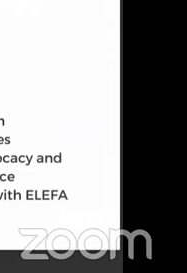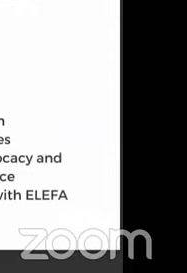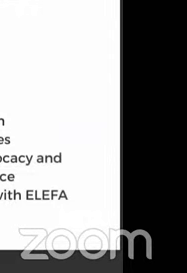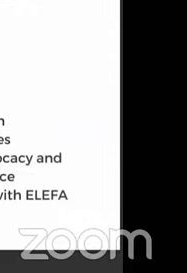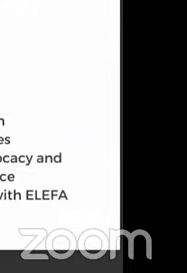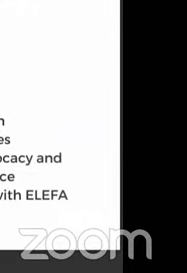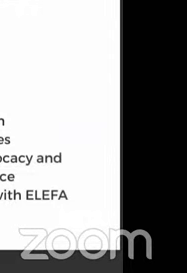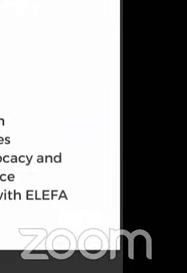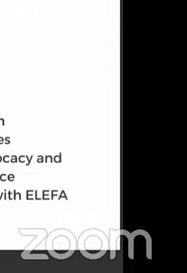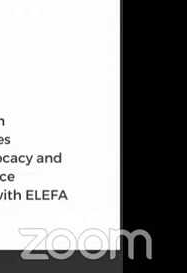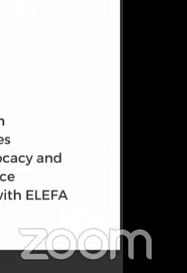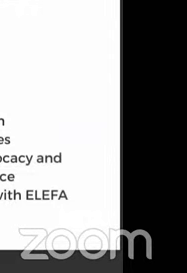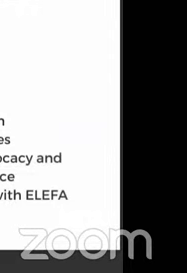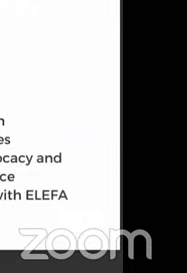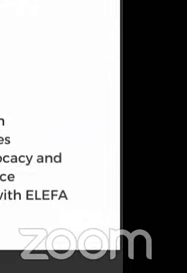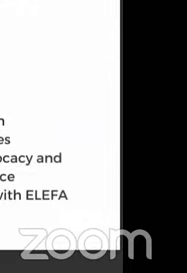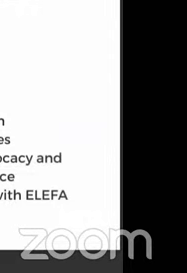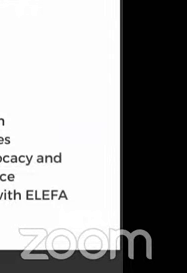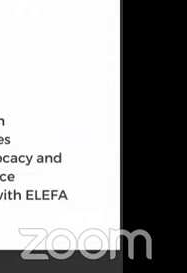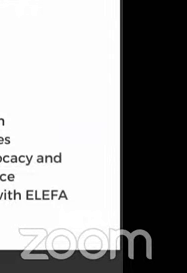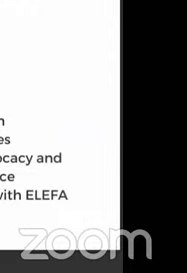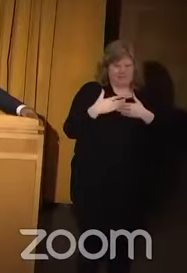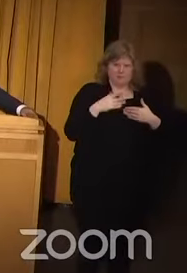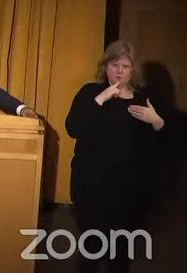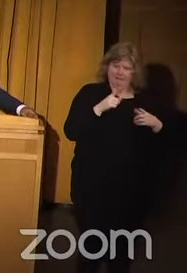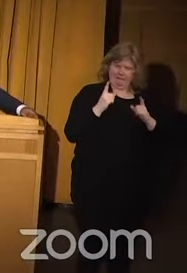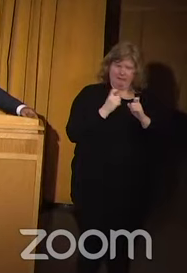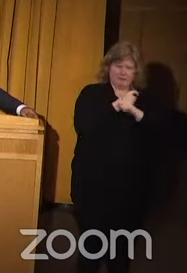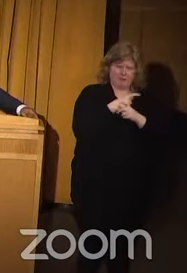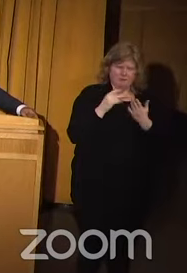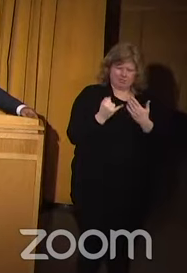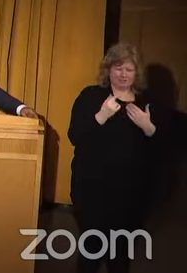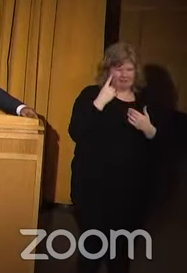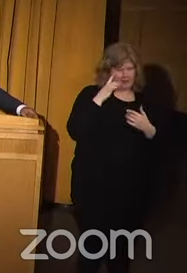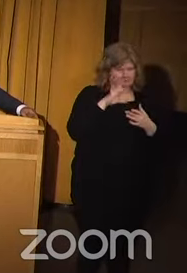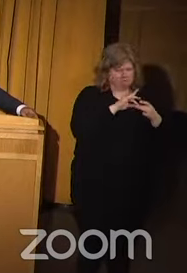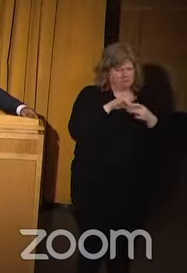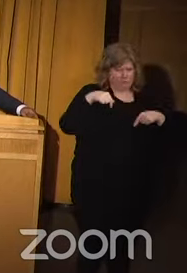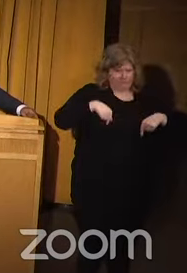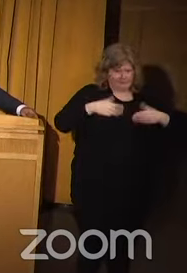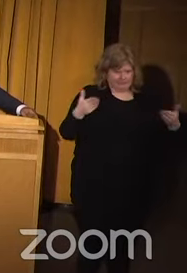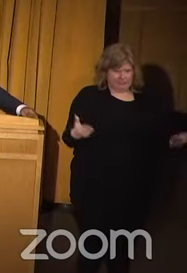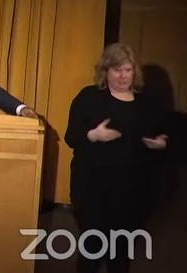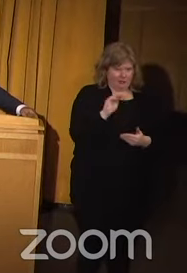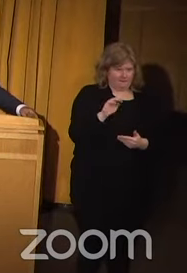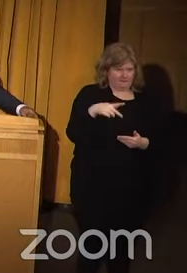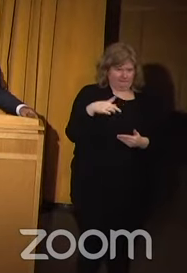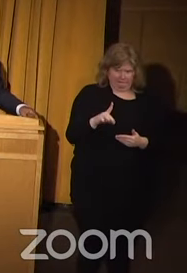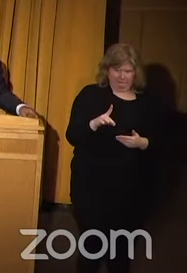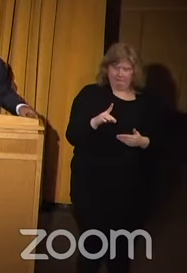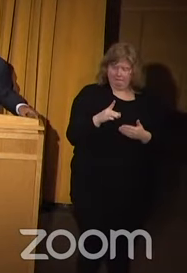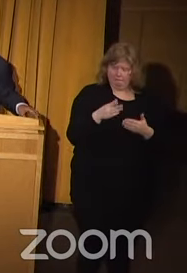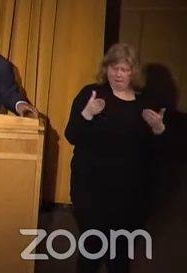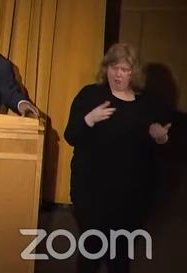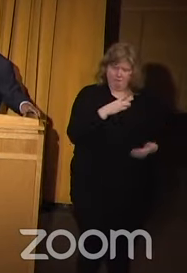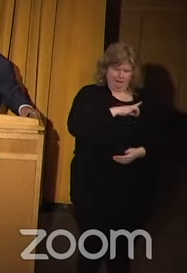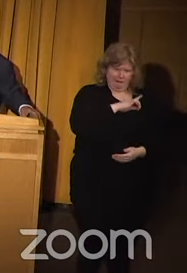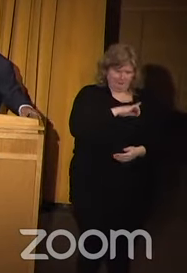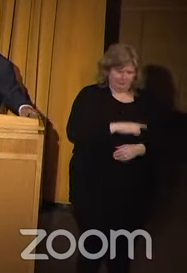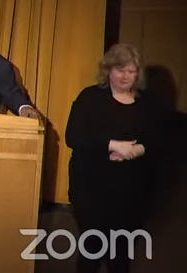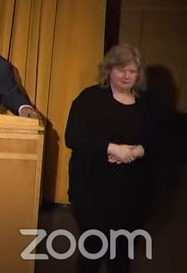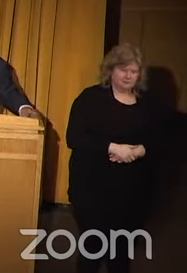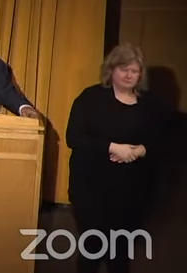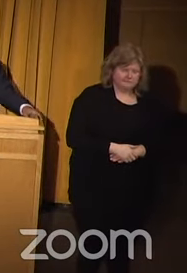unprecedented projects, something that I thought would be very relevant to what we're hoping to undertake with all of you here in